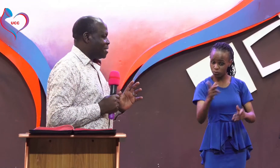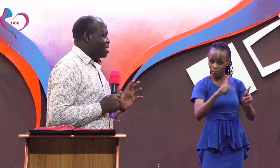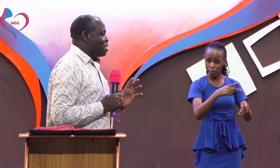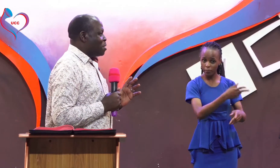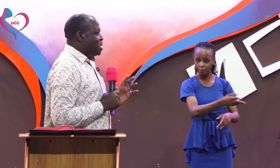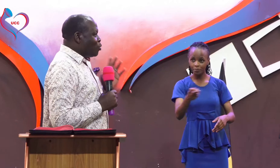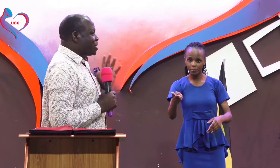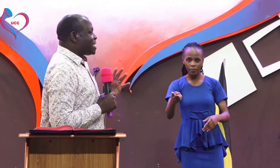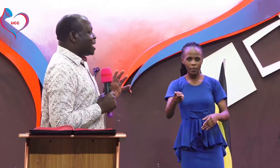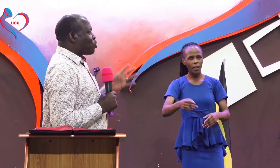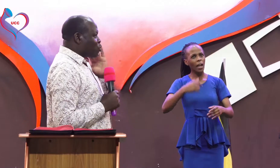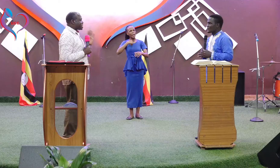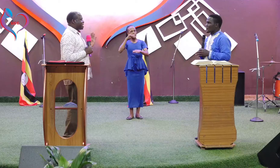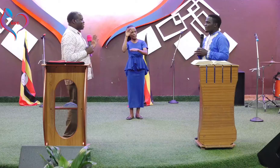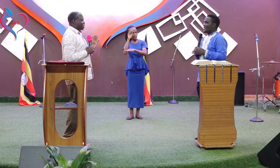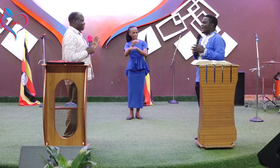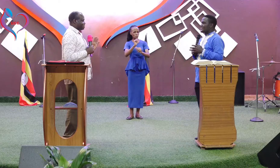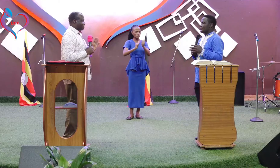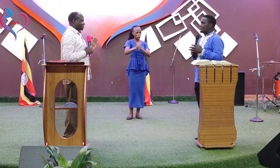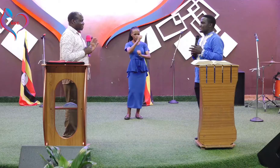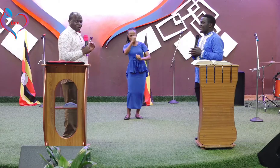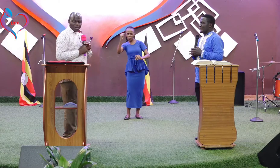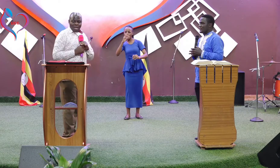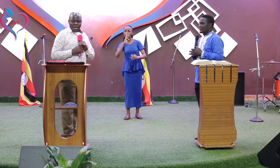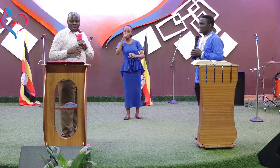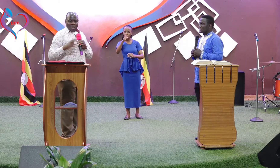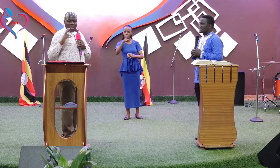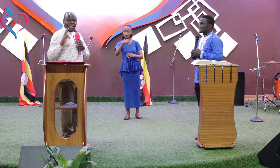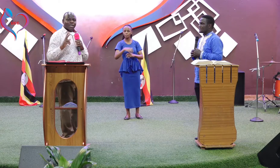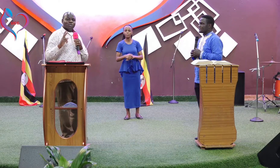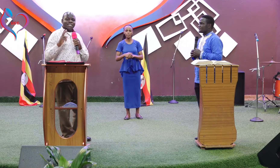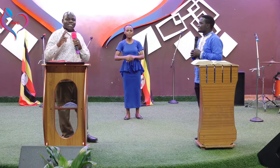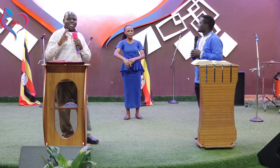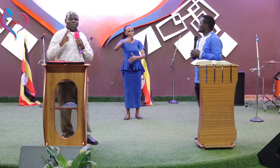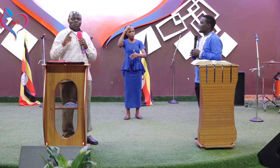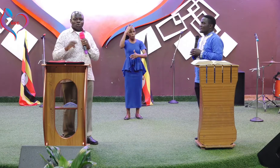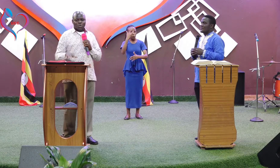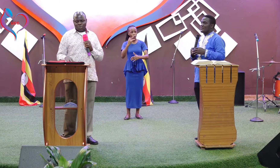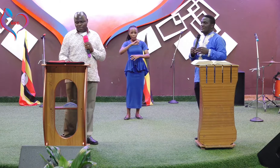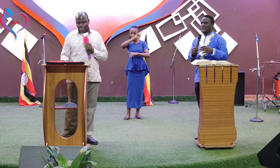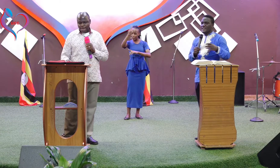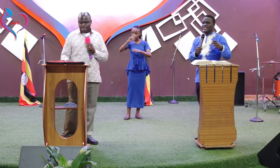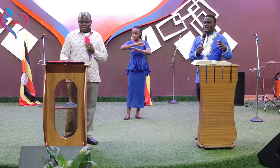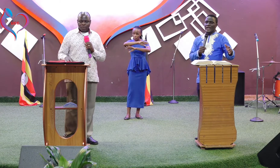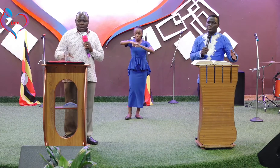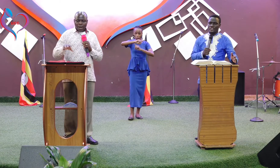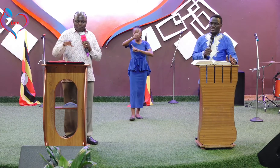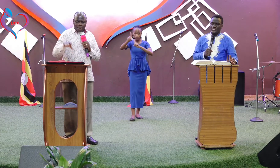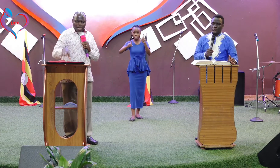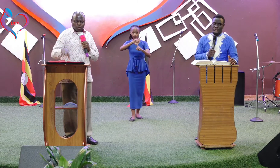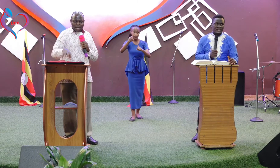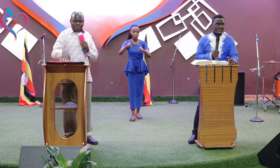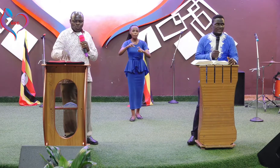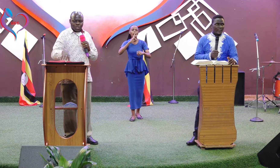to these two people. Nabuuziza nti oli ku side ki? I asked on which side are you? Ekimbuzisizza ebibuuzo bino. The reason as to why I question